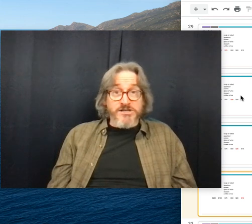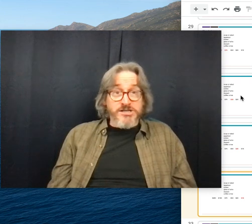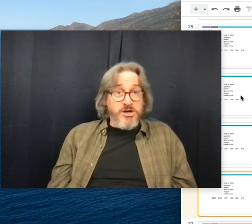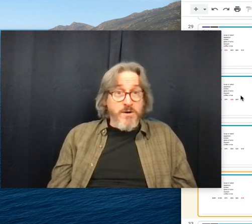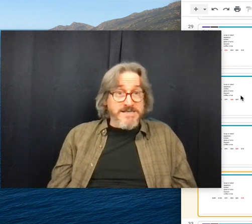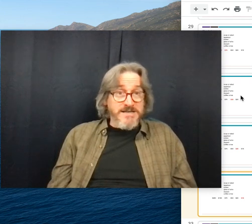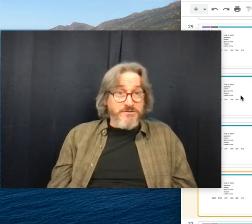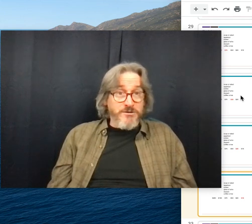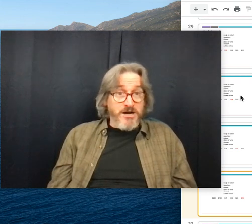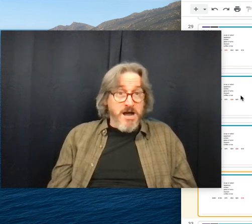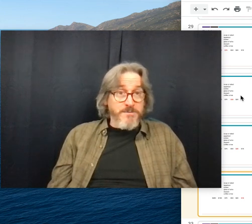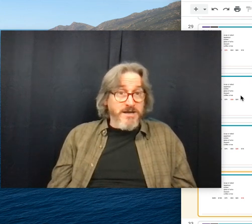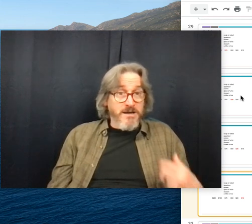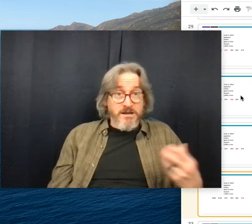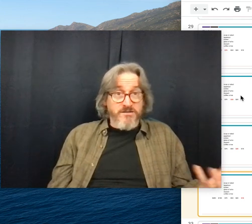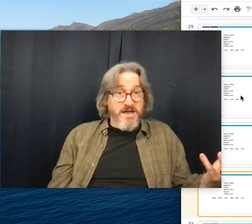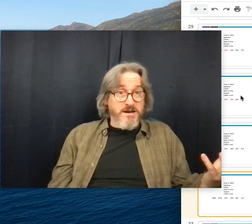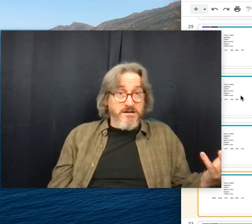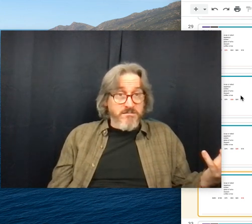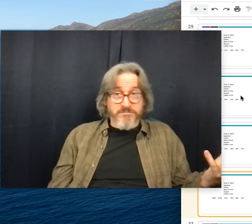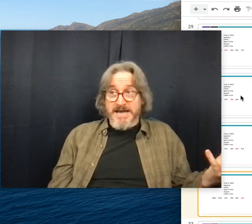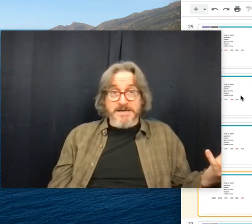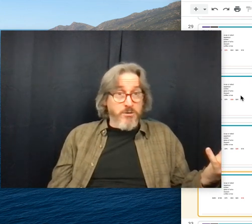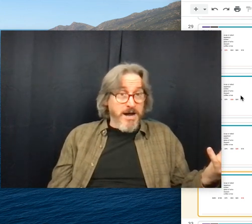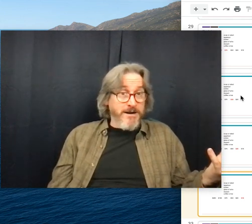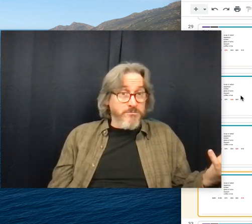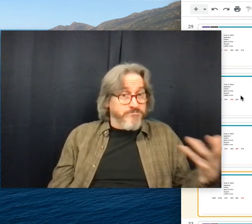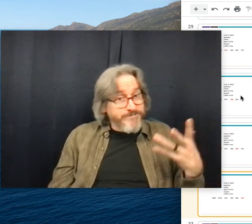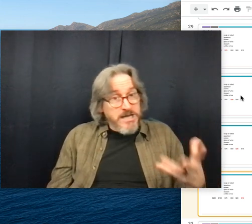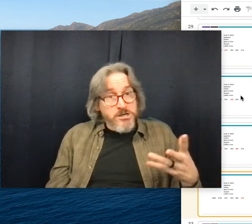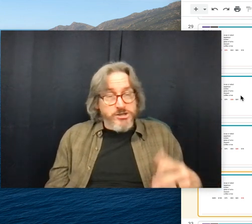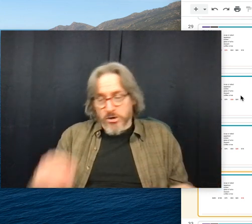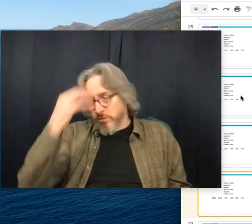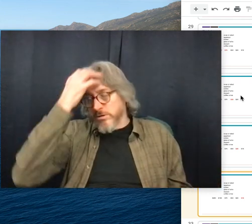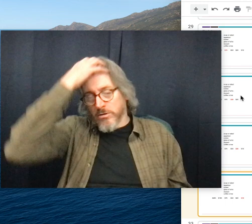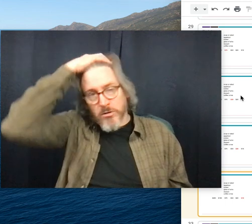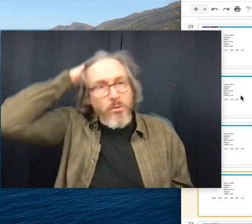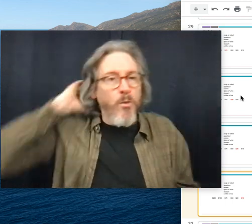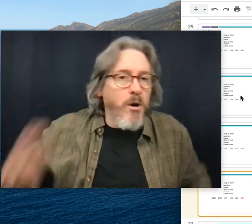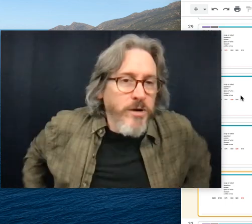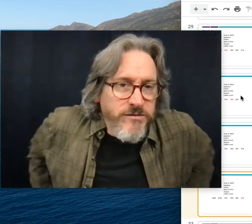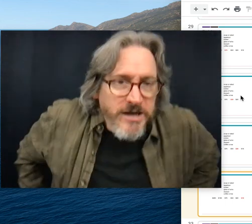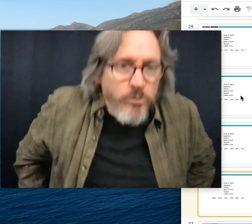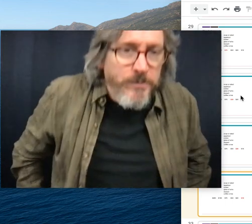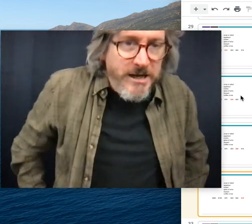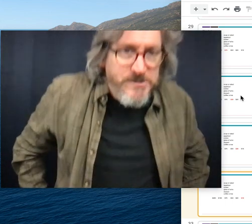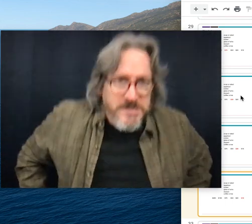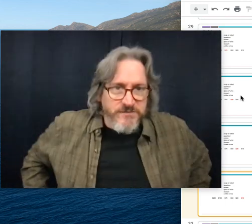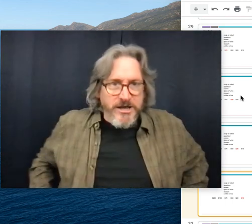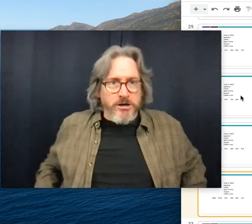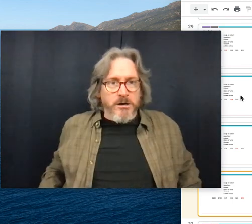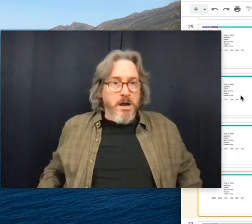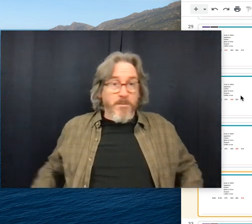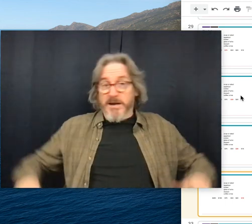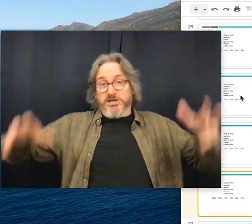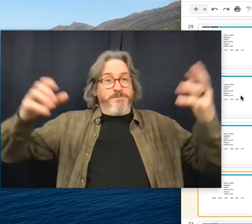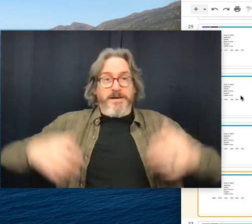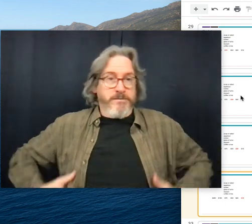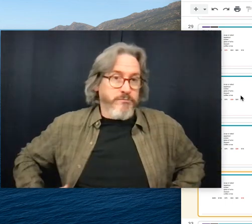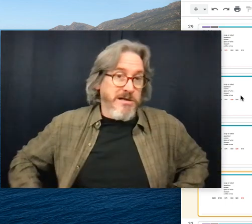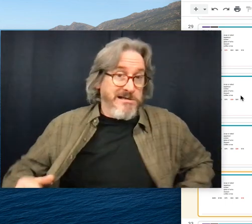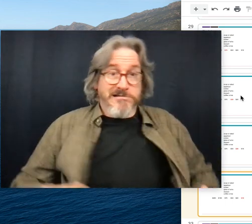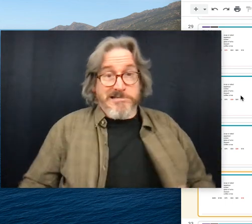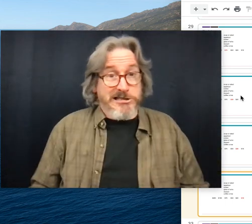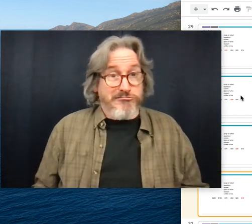San Francisco has a different economy than Kent, Ohio. So what we think would be expensive here might just